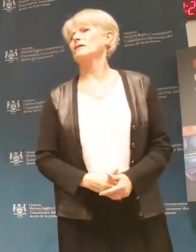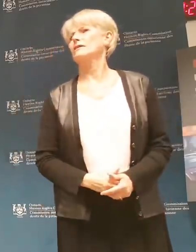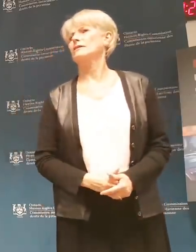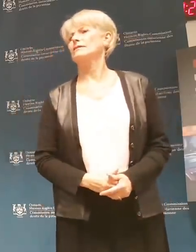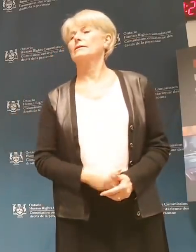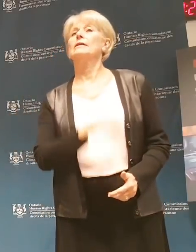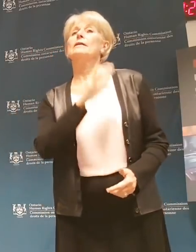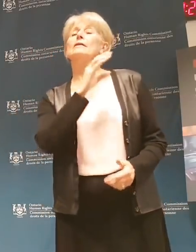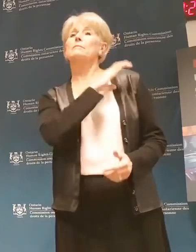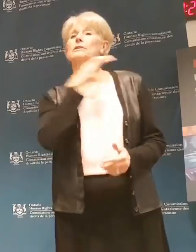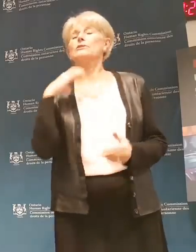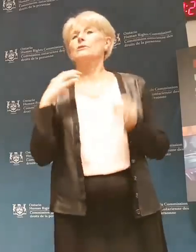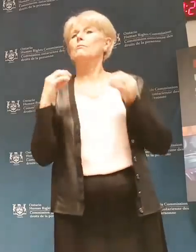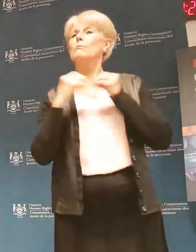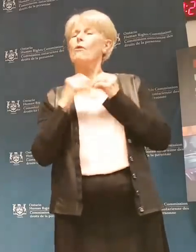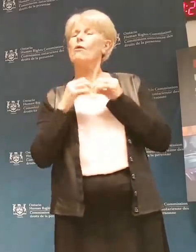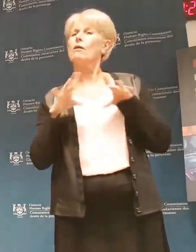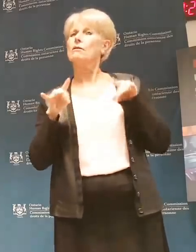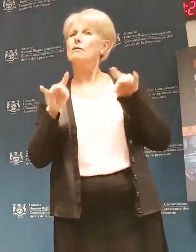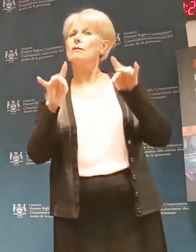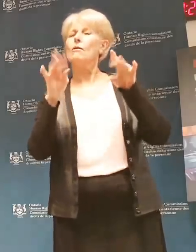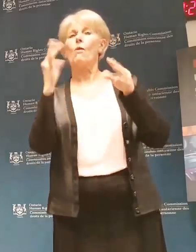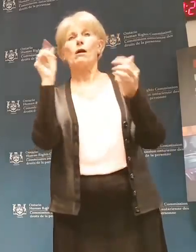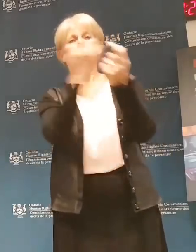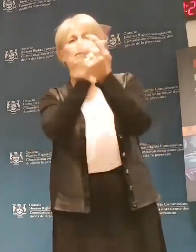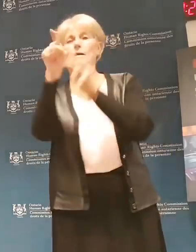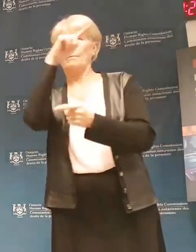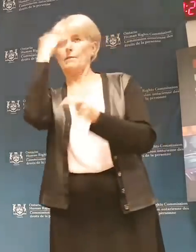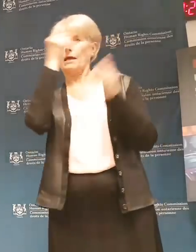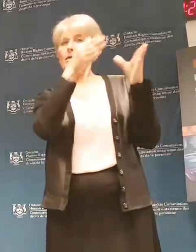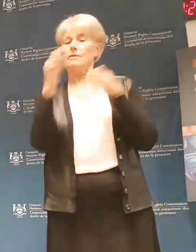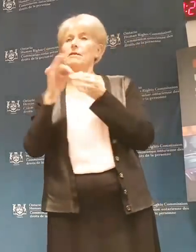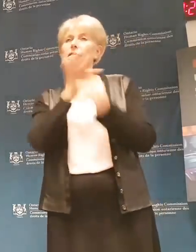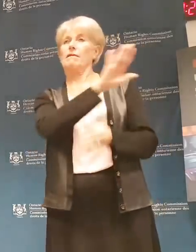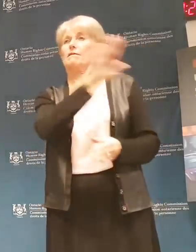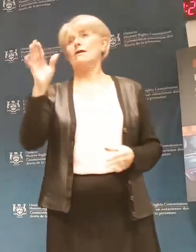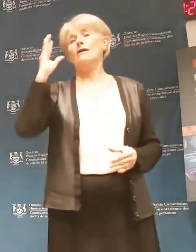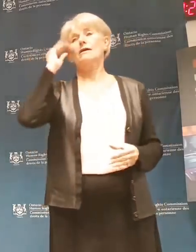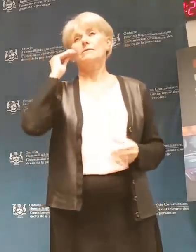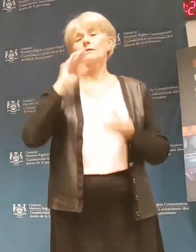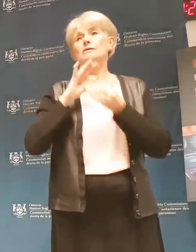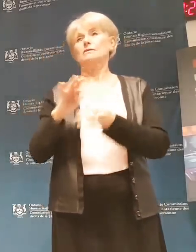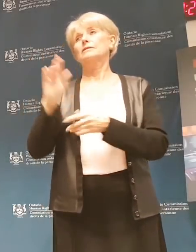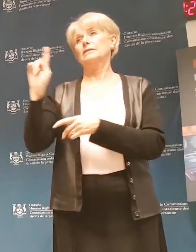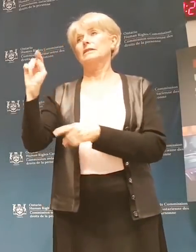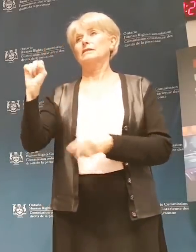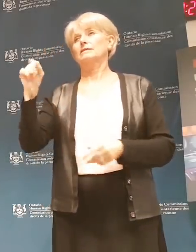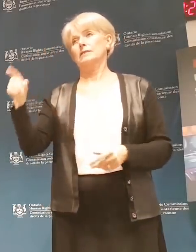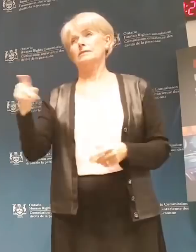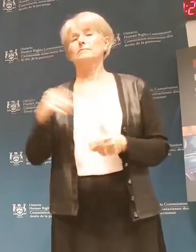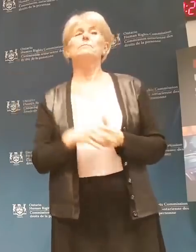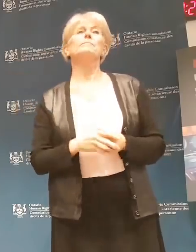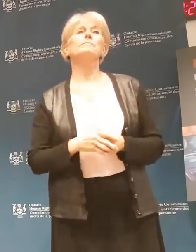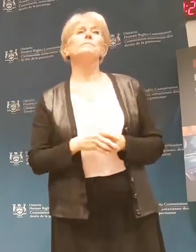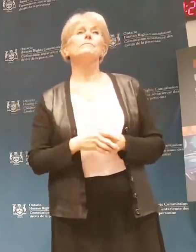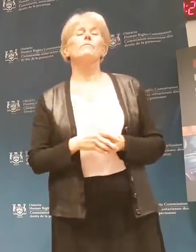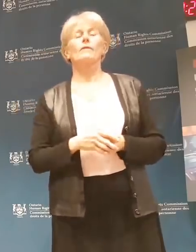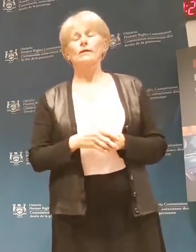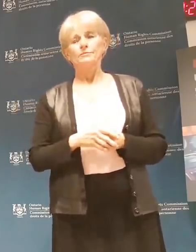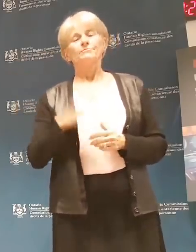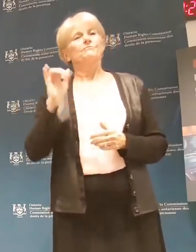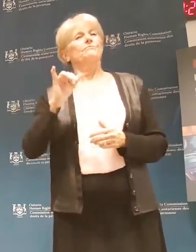commission learned more by speaking directly with Black people about their experiences with the Toronto police. We